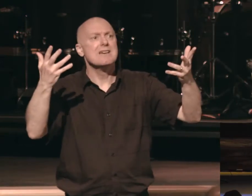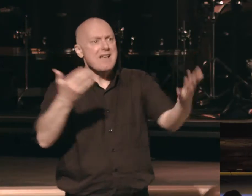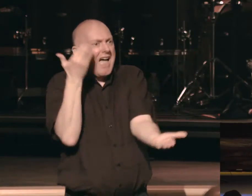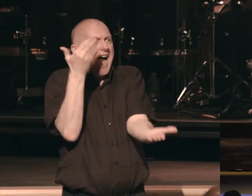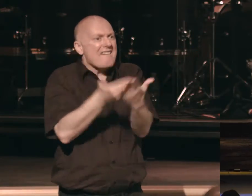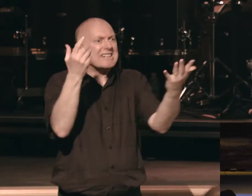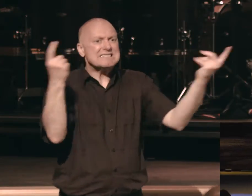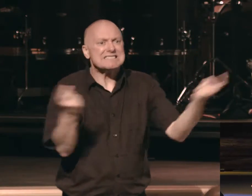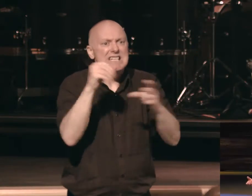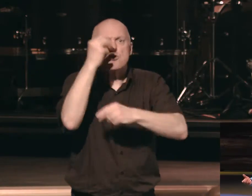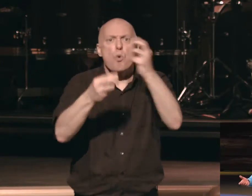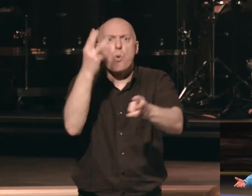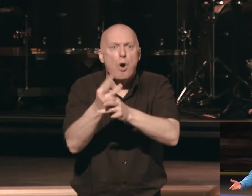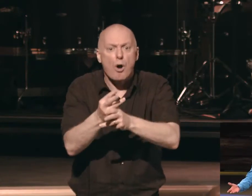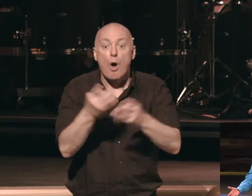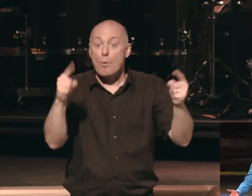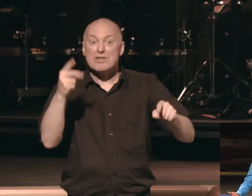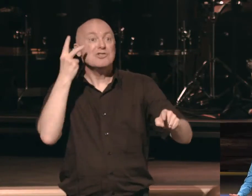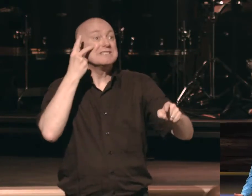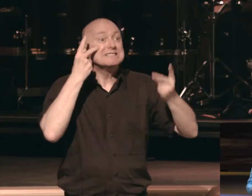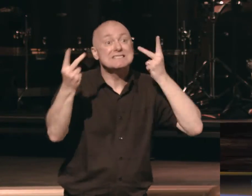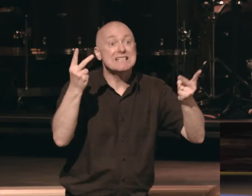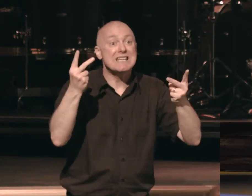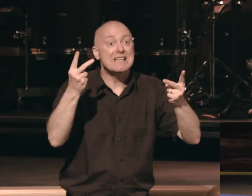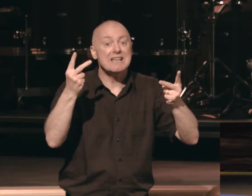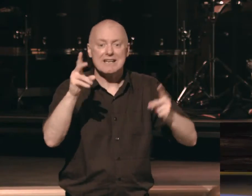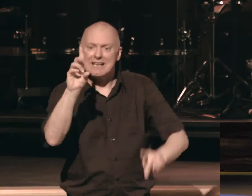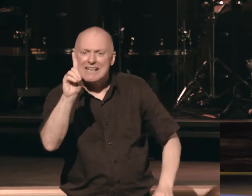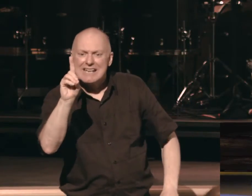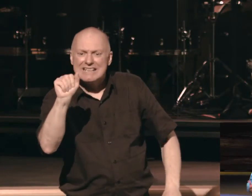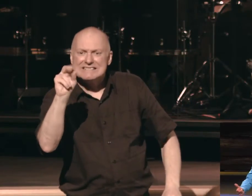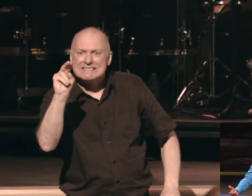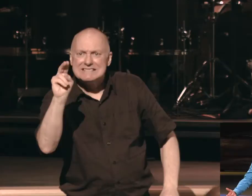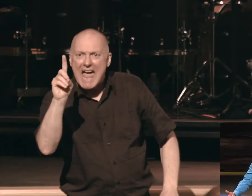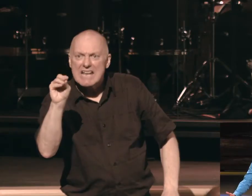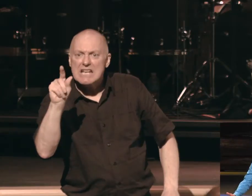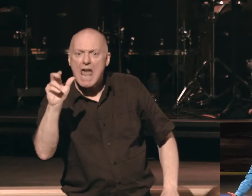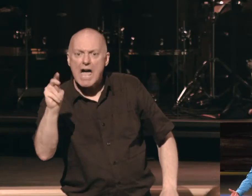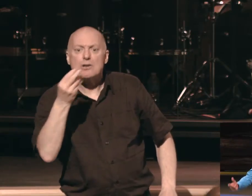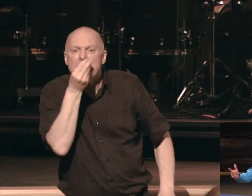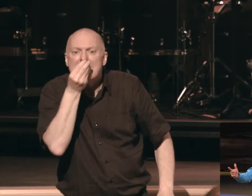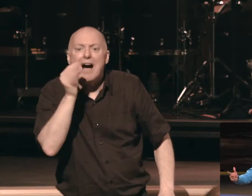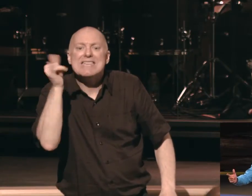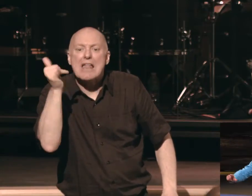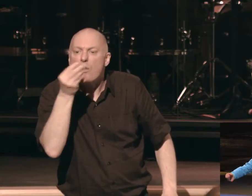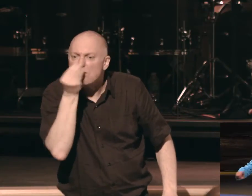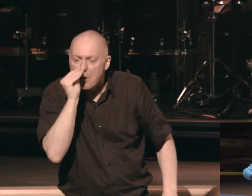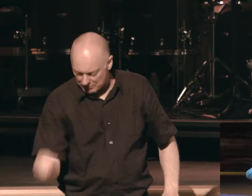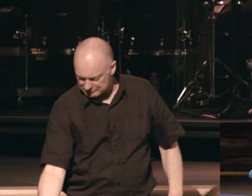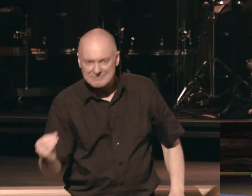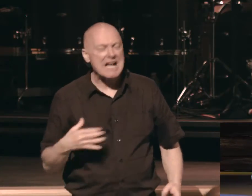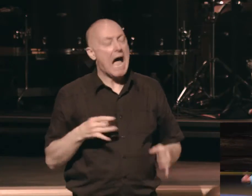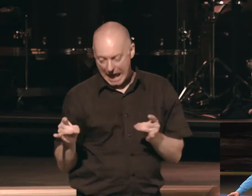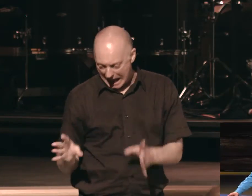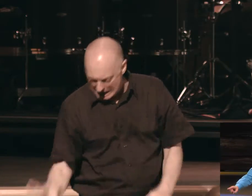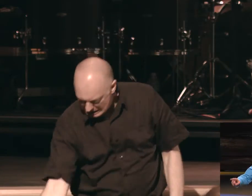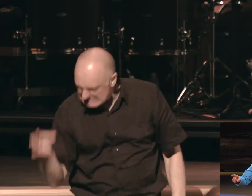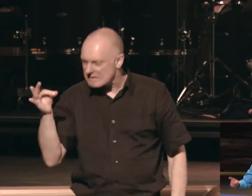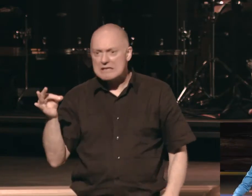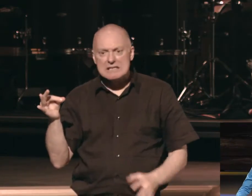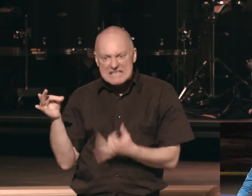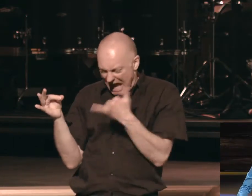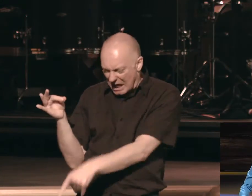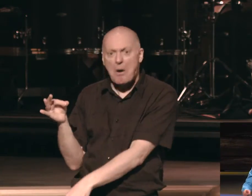in our world. When you see a dandelion, all right, on the ground, I hate weeds, right? That is a sign